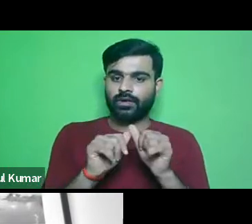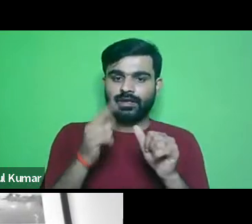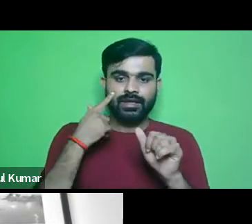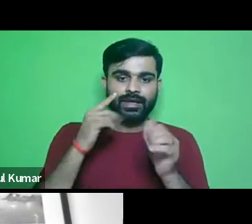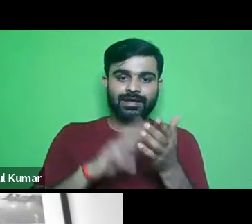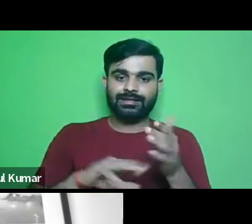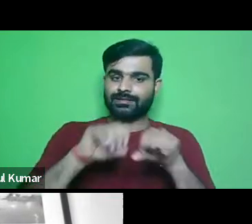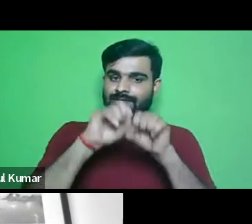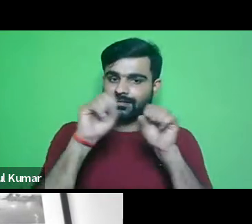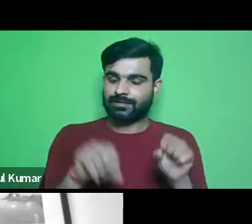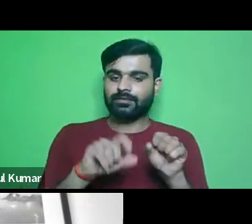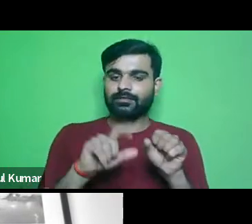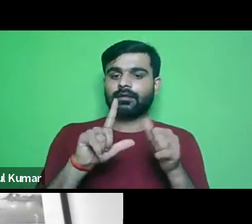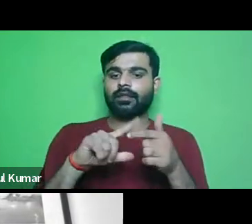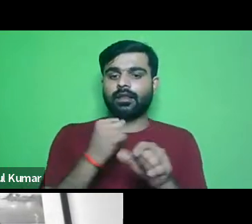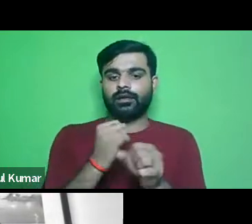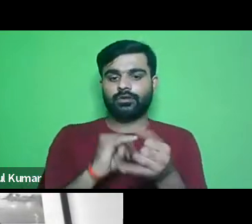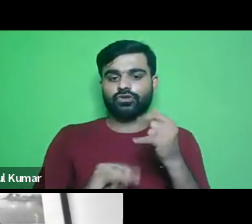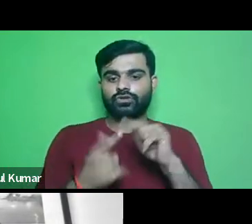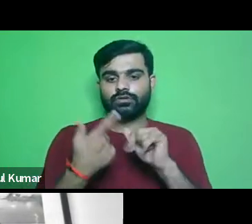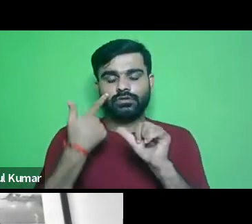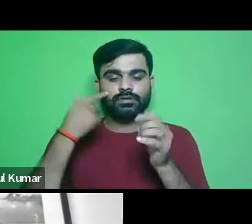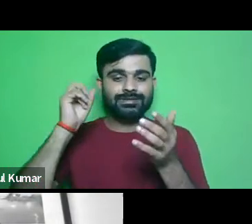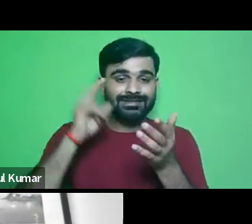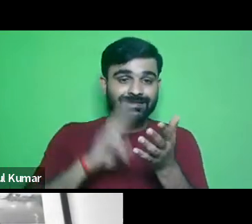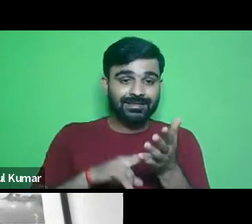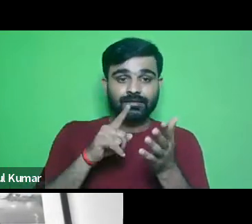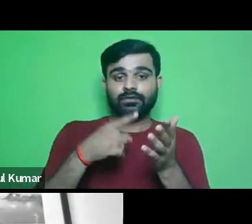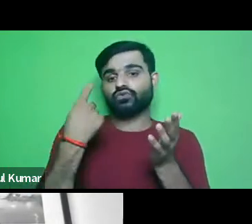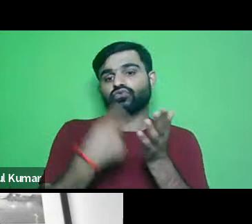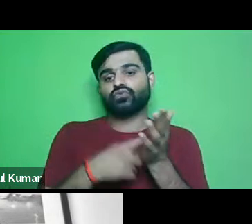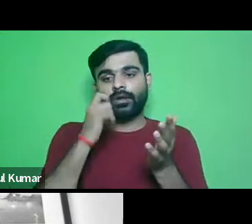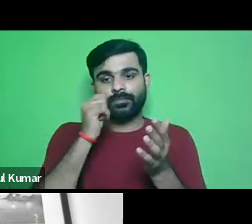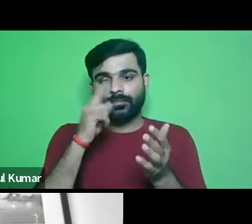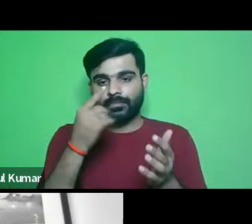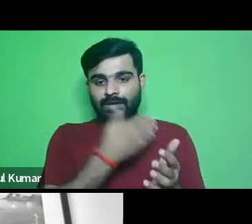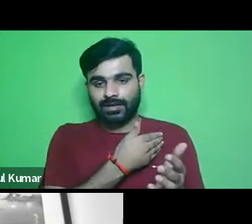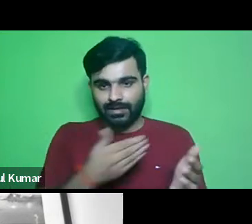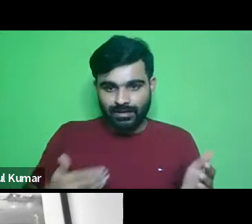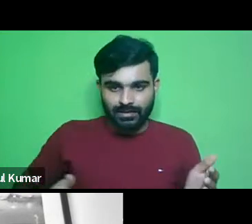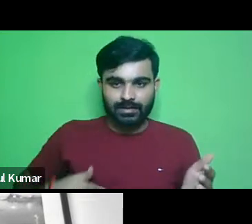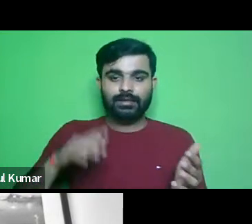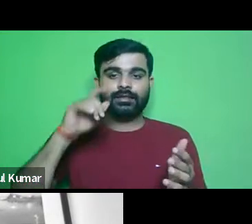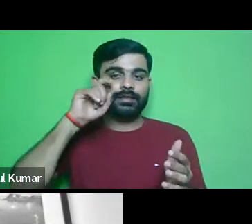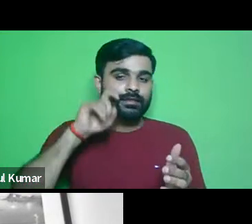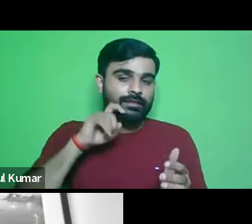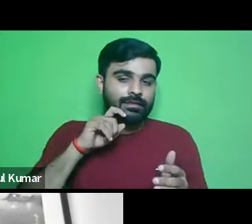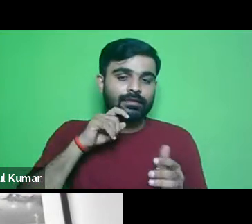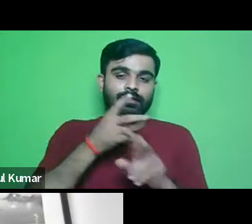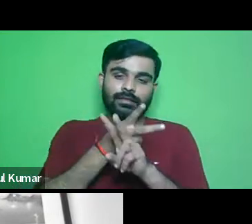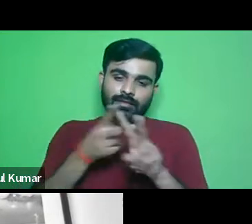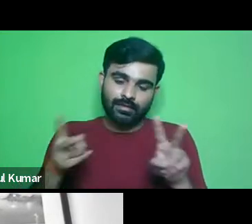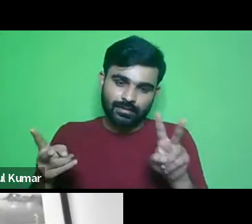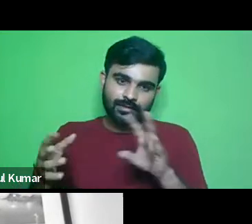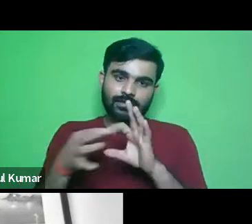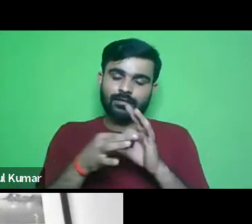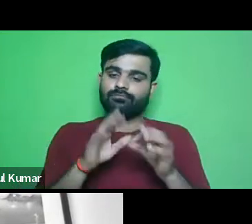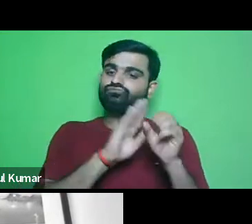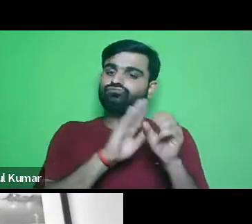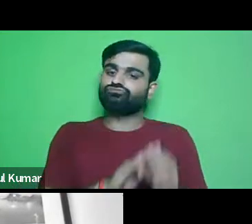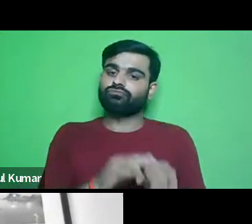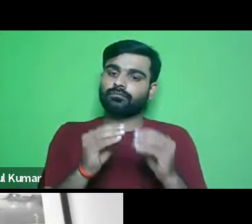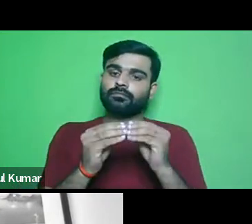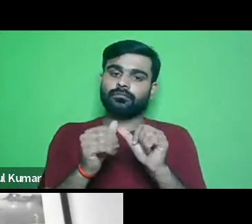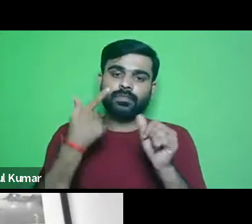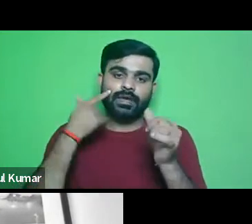systems through legislation to use features like gender, race, sexual orientation, which may lead to discrimination or